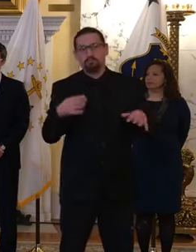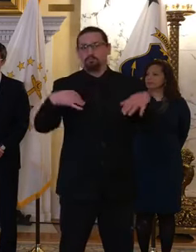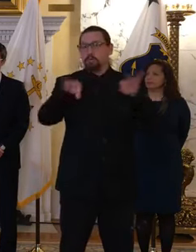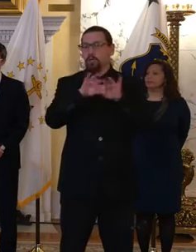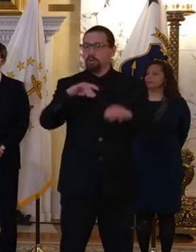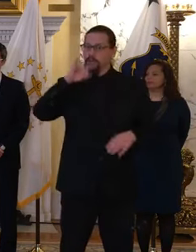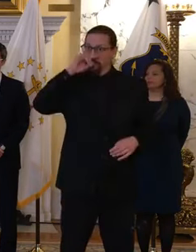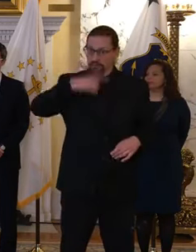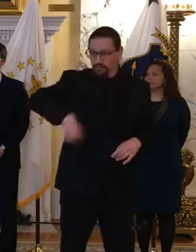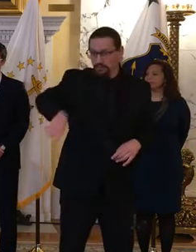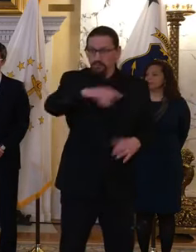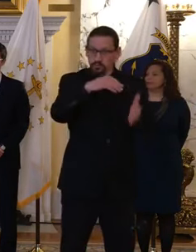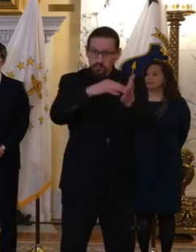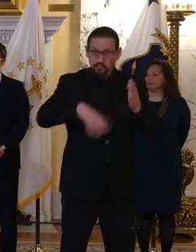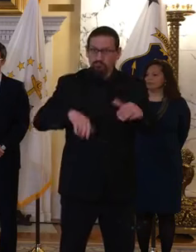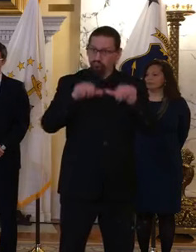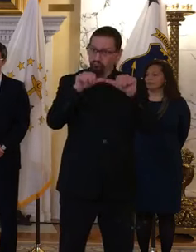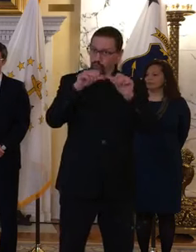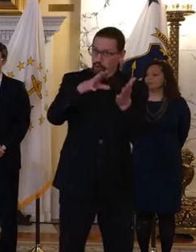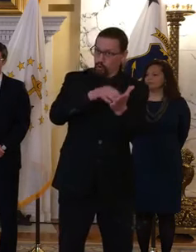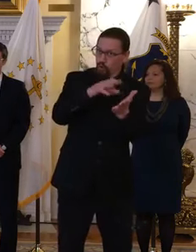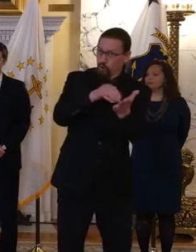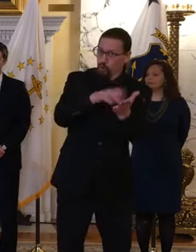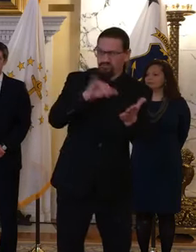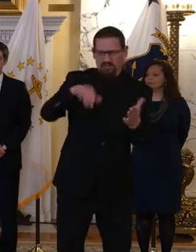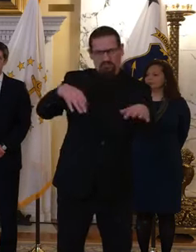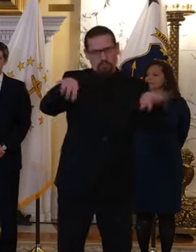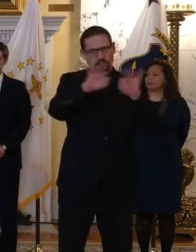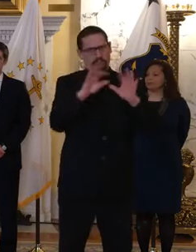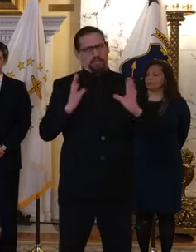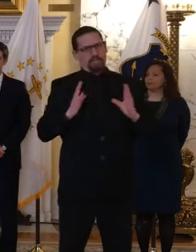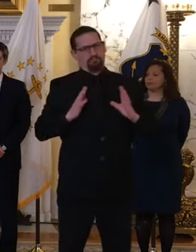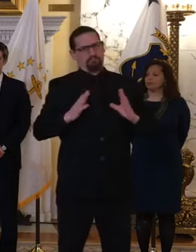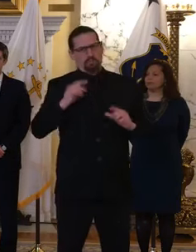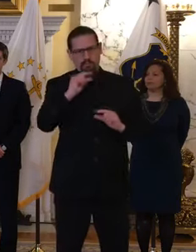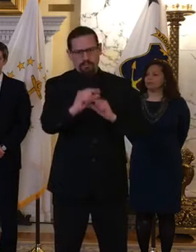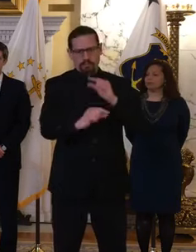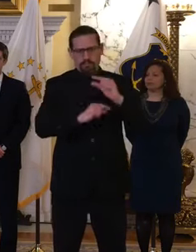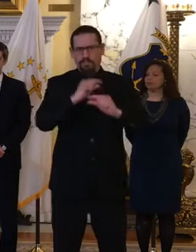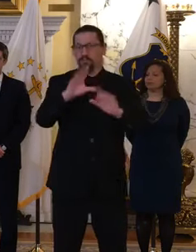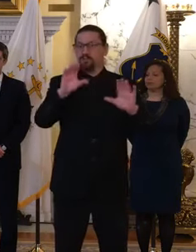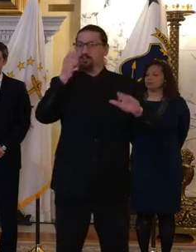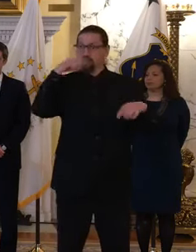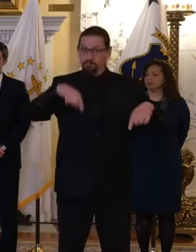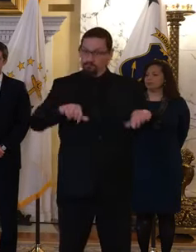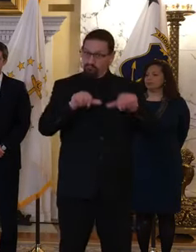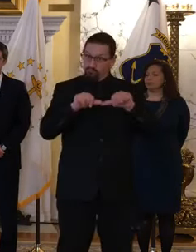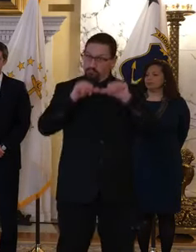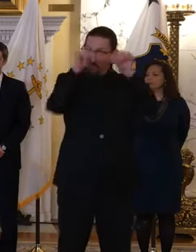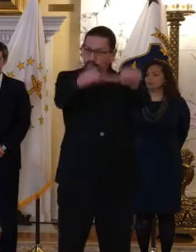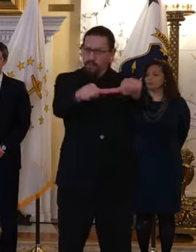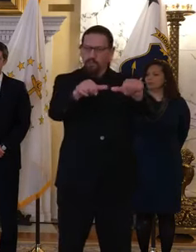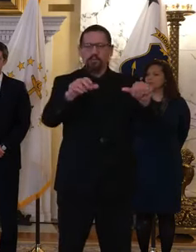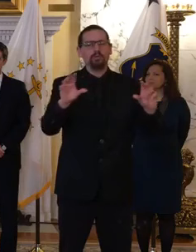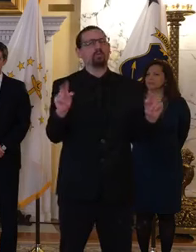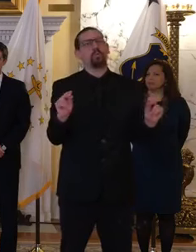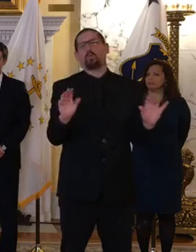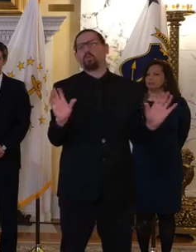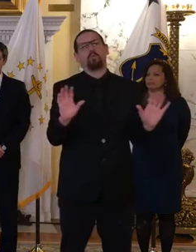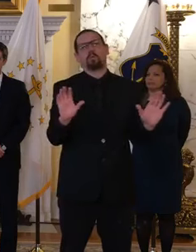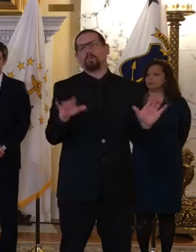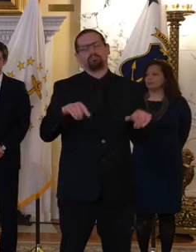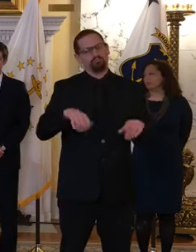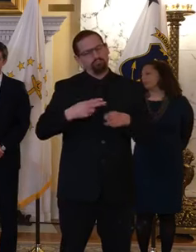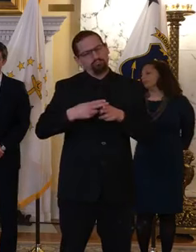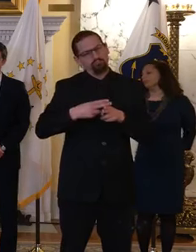is this isn't forever. Hang in there a little longer, and we're going to get to the other side of this. And one day soon, we'll be back to normal.